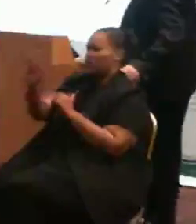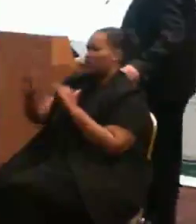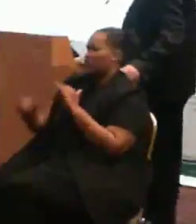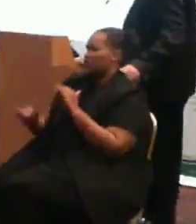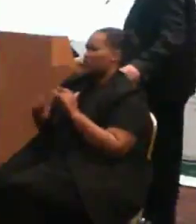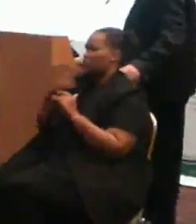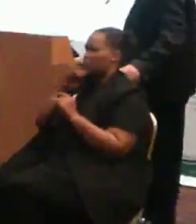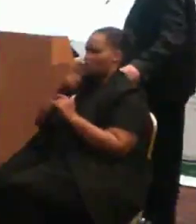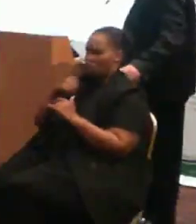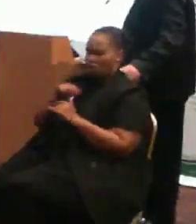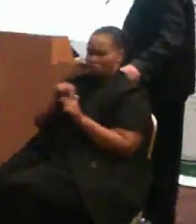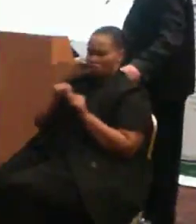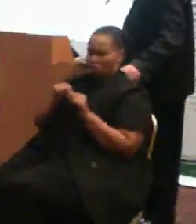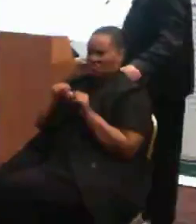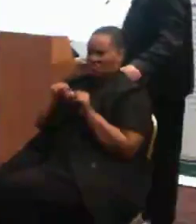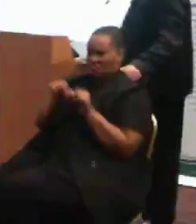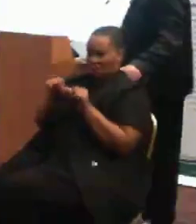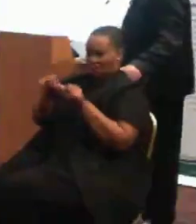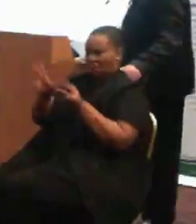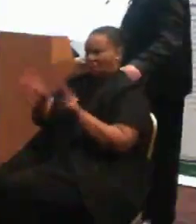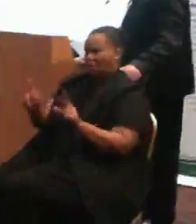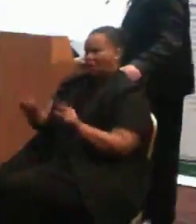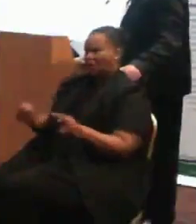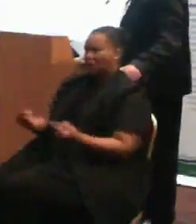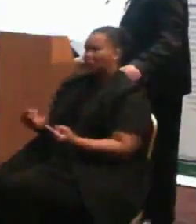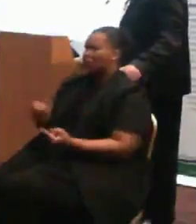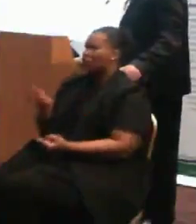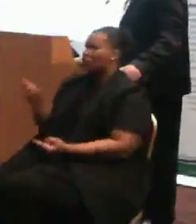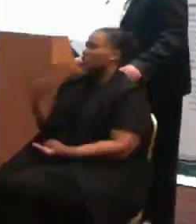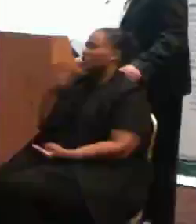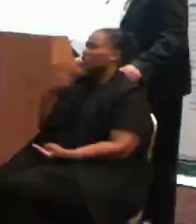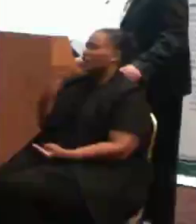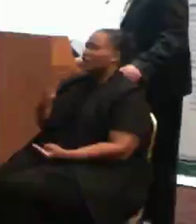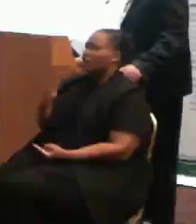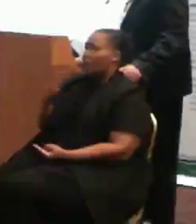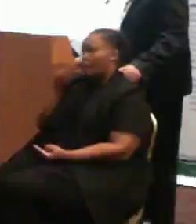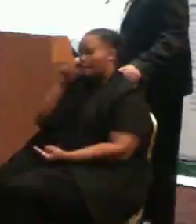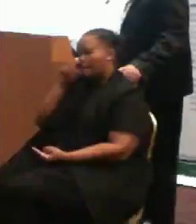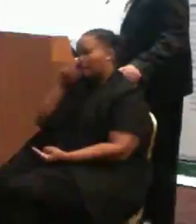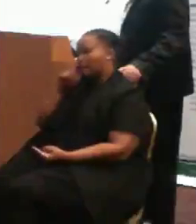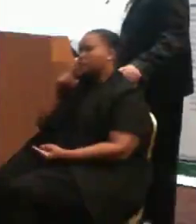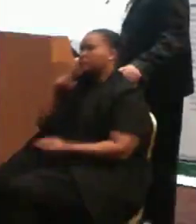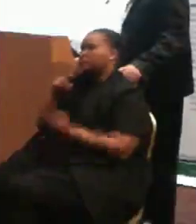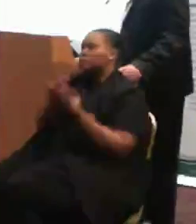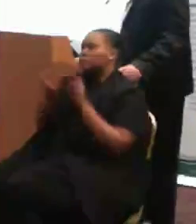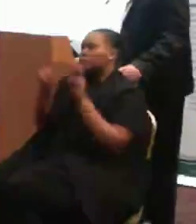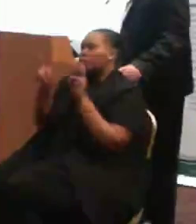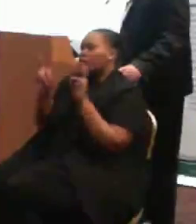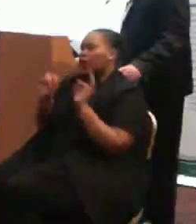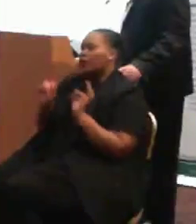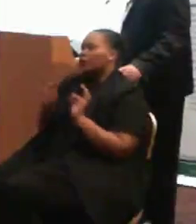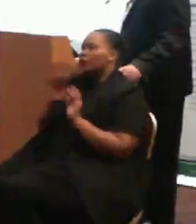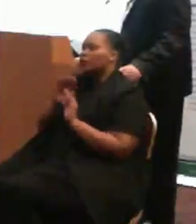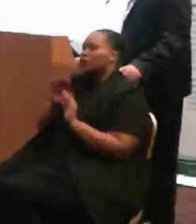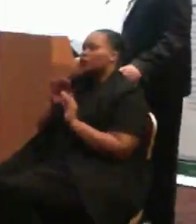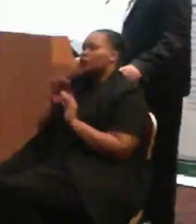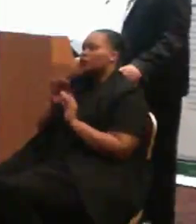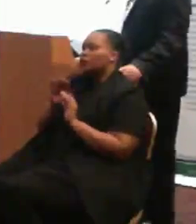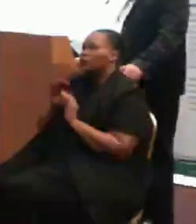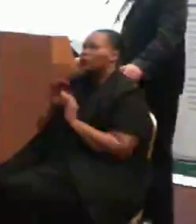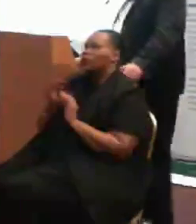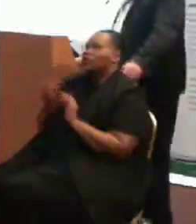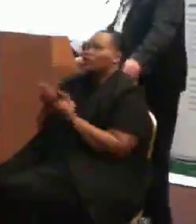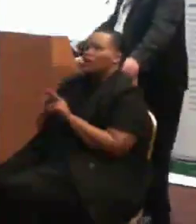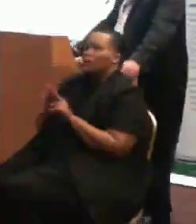concern basis. So you're acknowledging that Eskom is not a going concern. And if that's the case, it's an act of